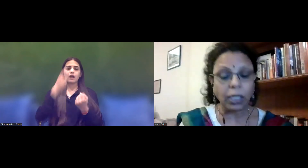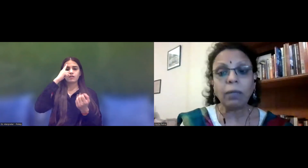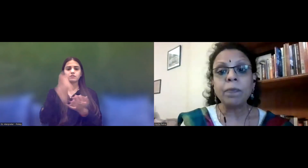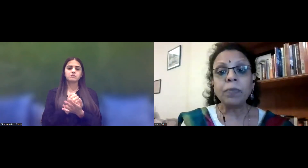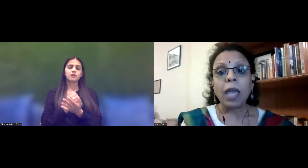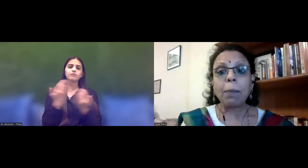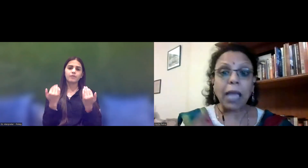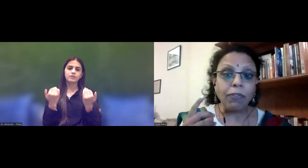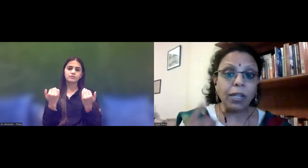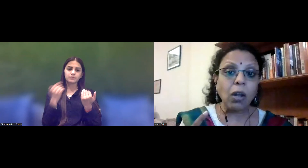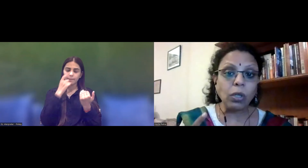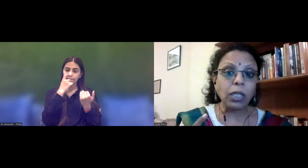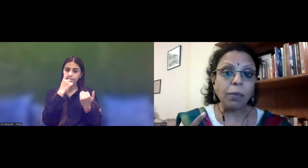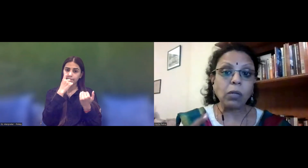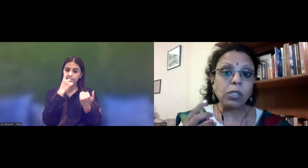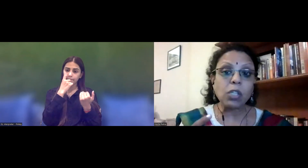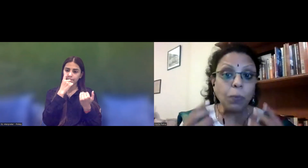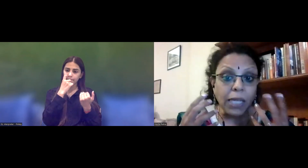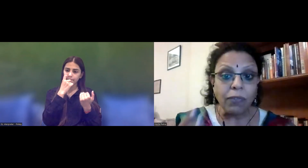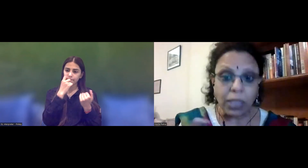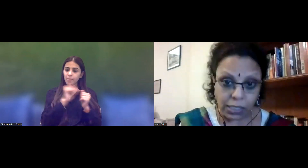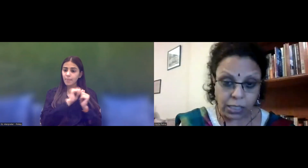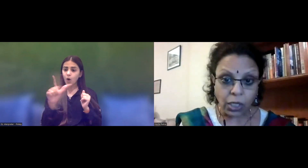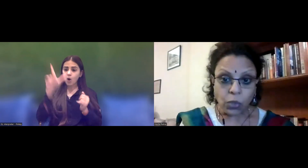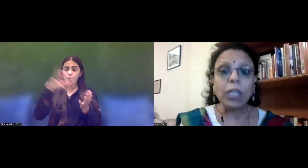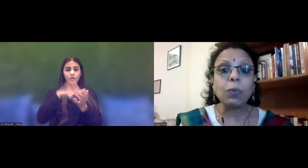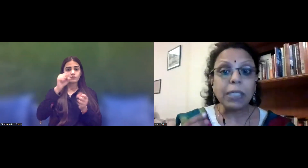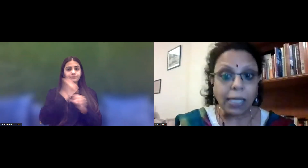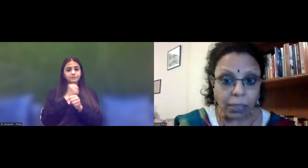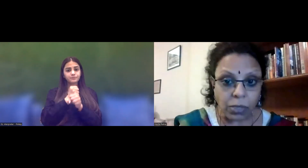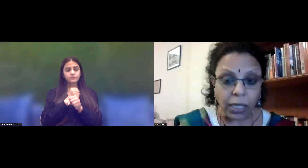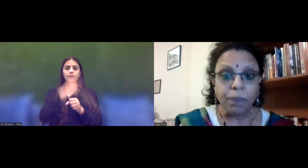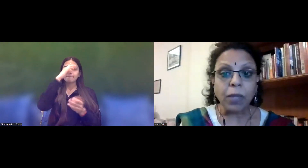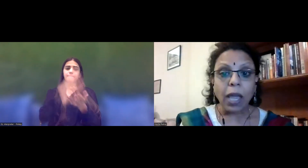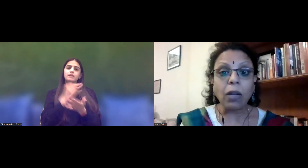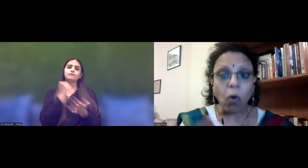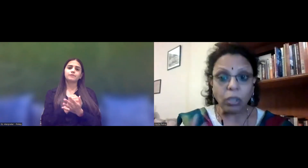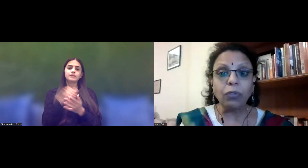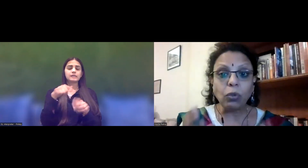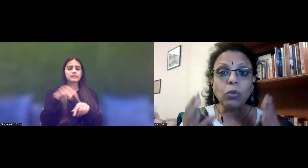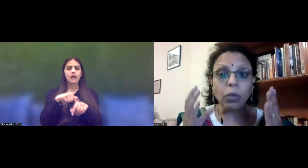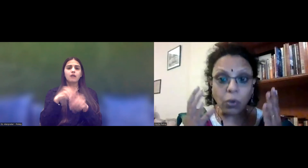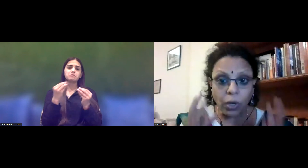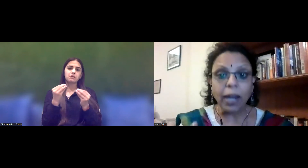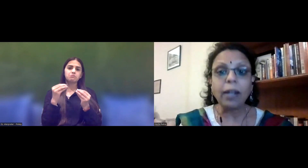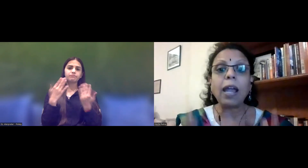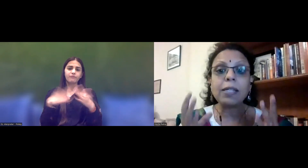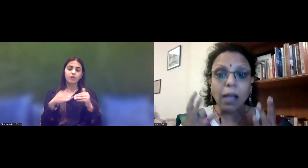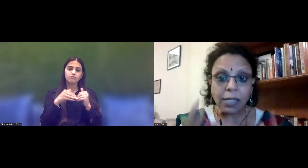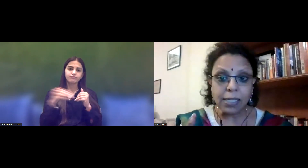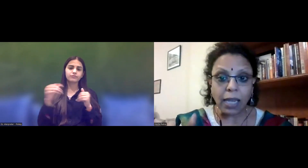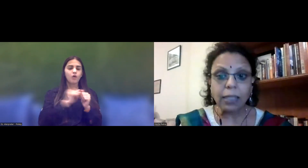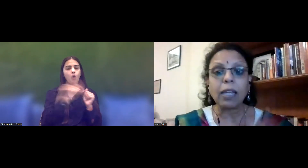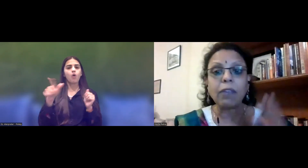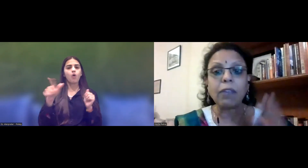good thing, but every local government also has to believe in this. So it will take some time, and all of you go ahead and